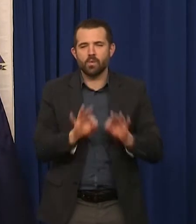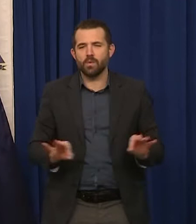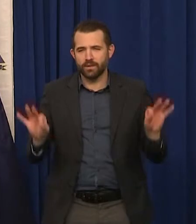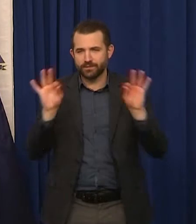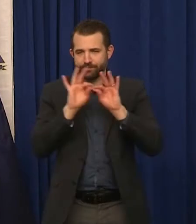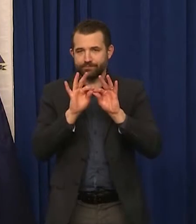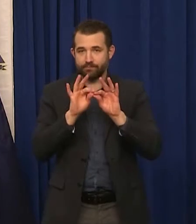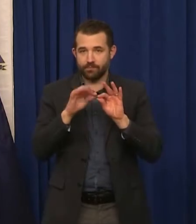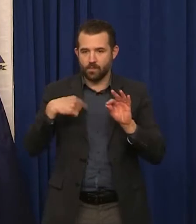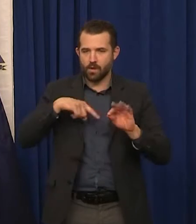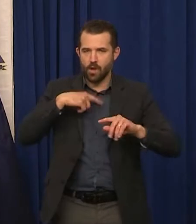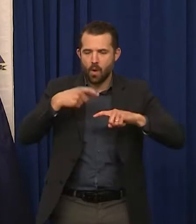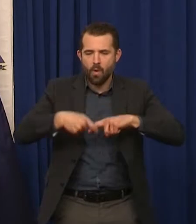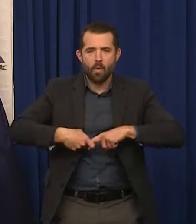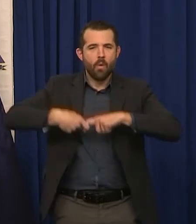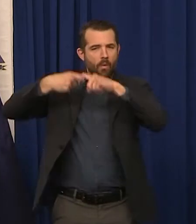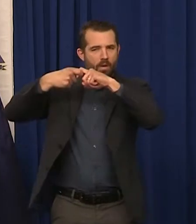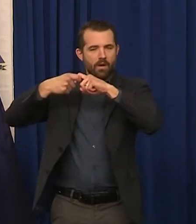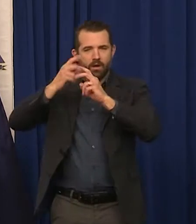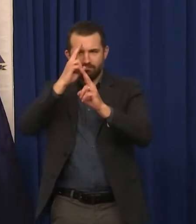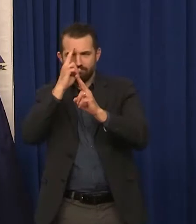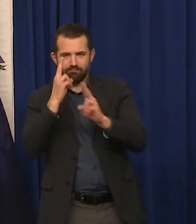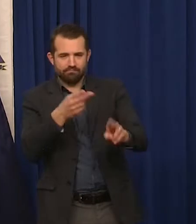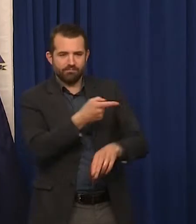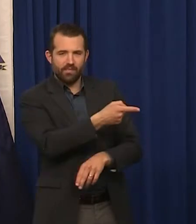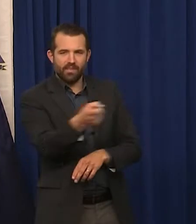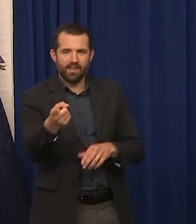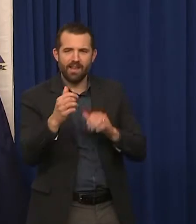we are taking care of them.